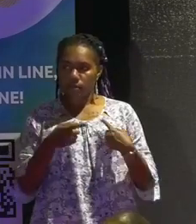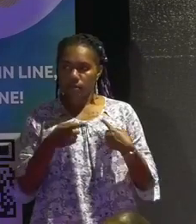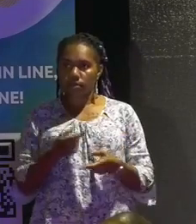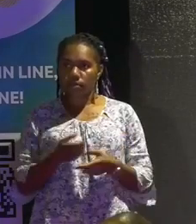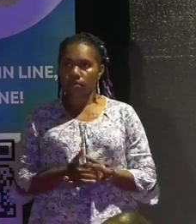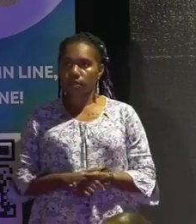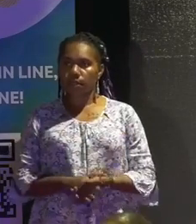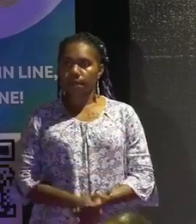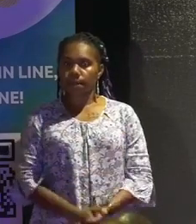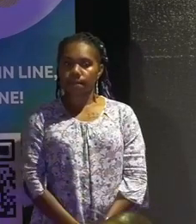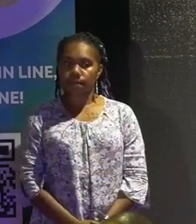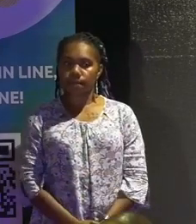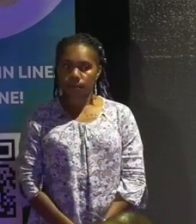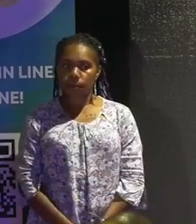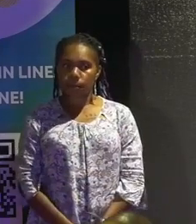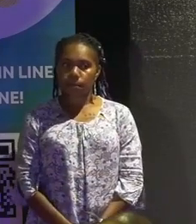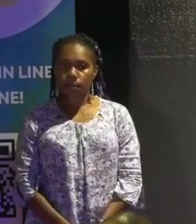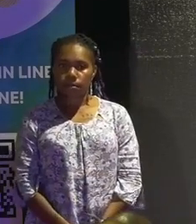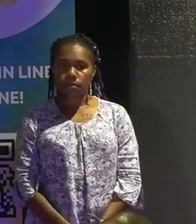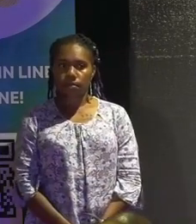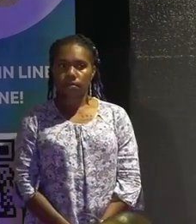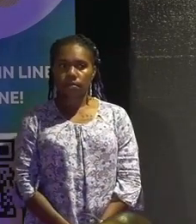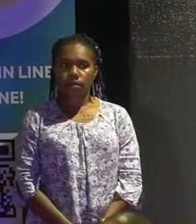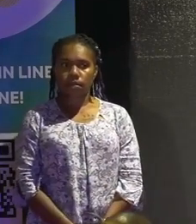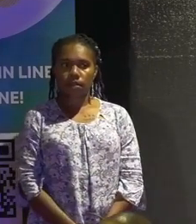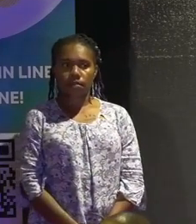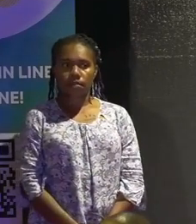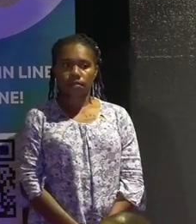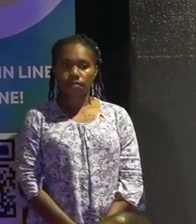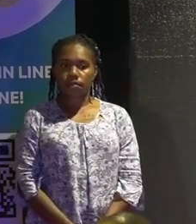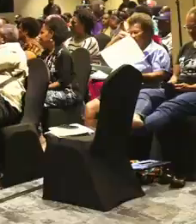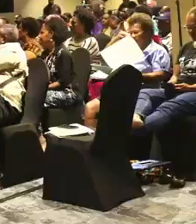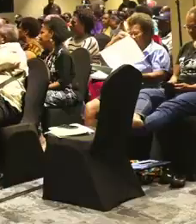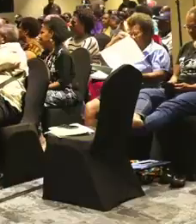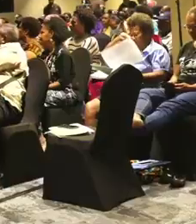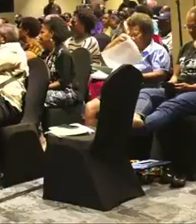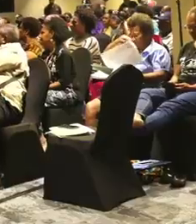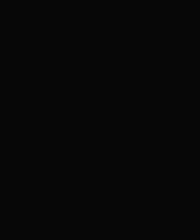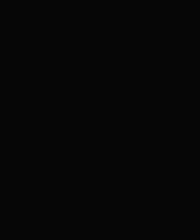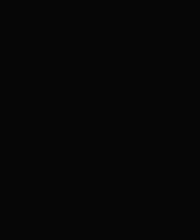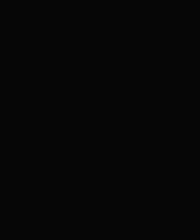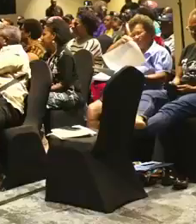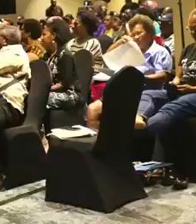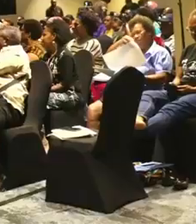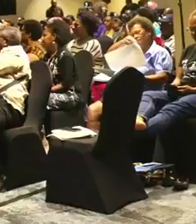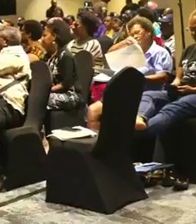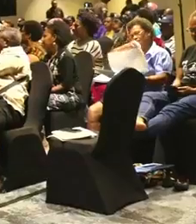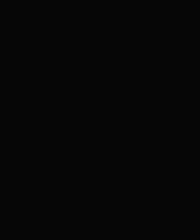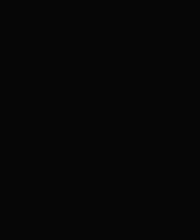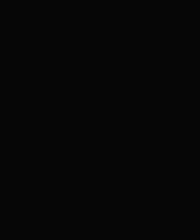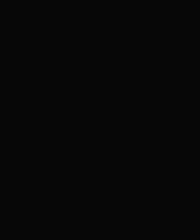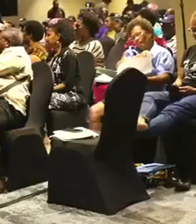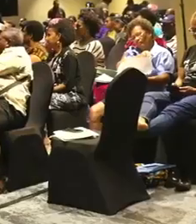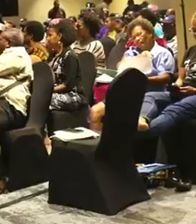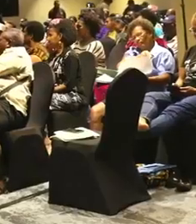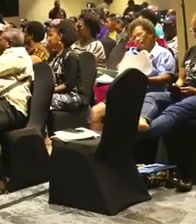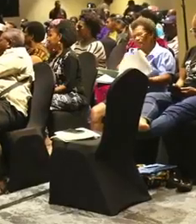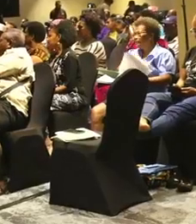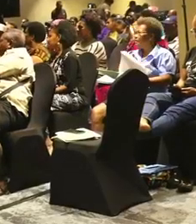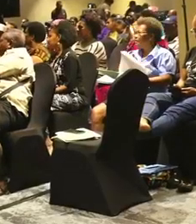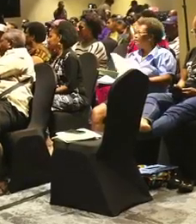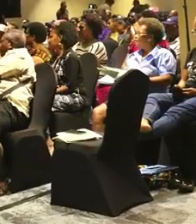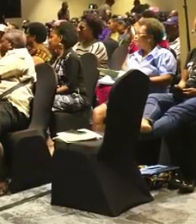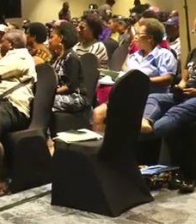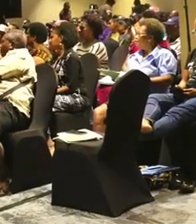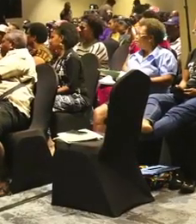Thank you, but a very genuine point there, and we must also admit the fact that yes, our tax calculator is setting